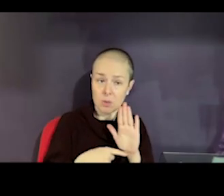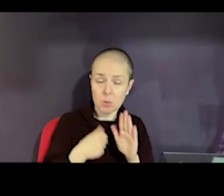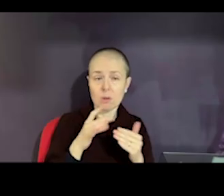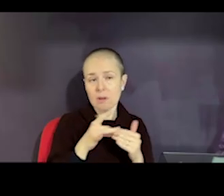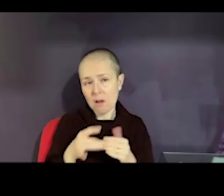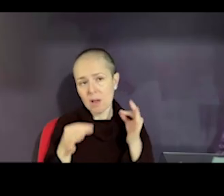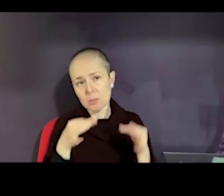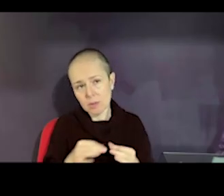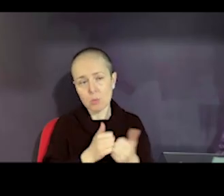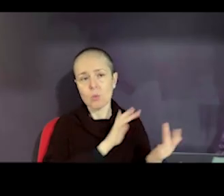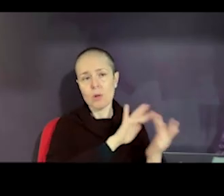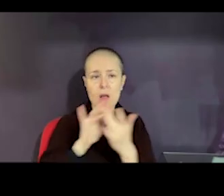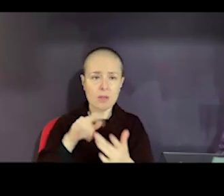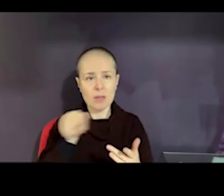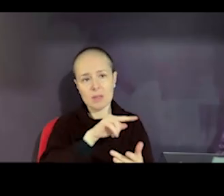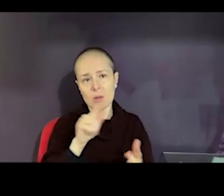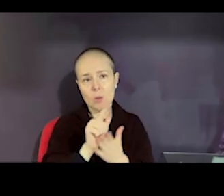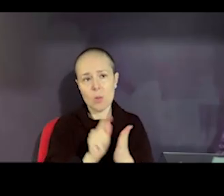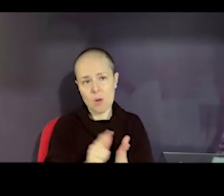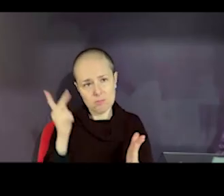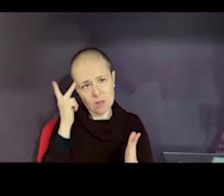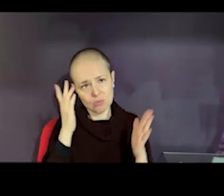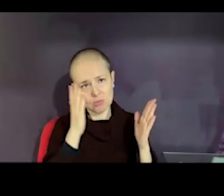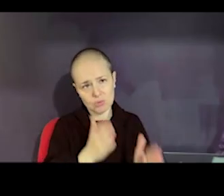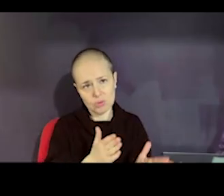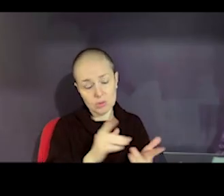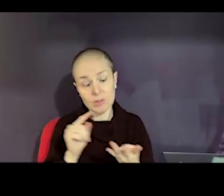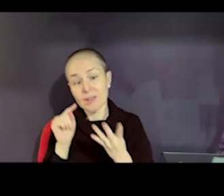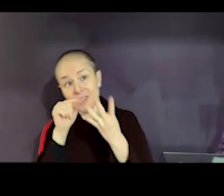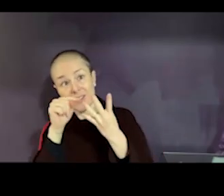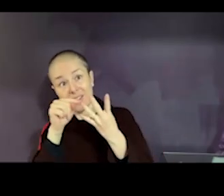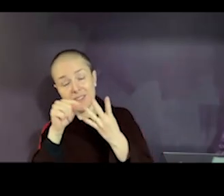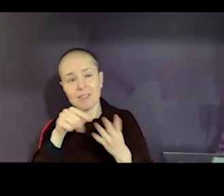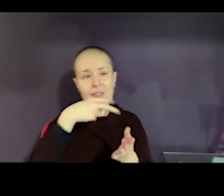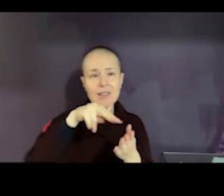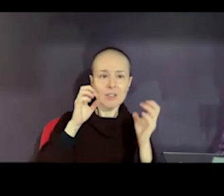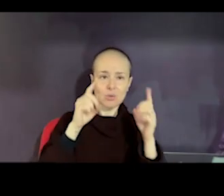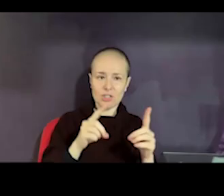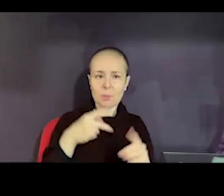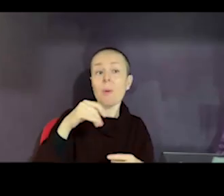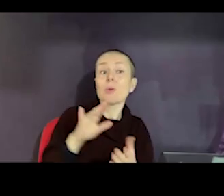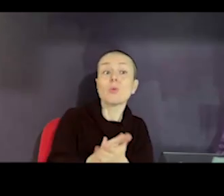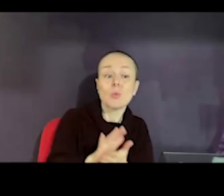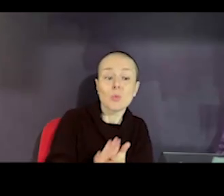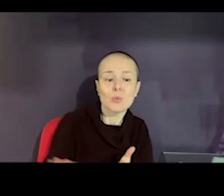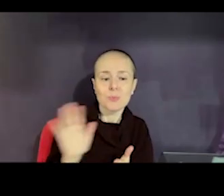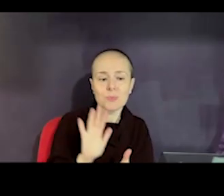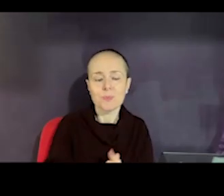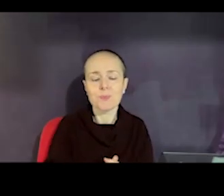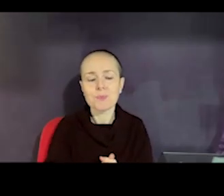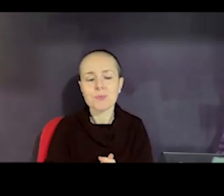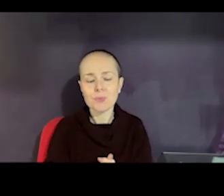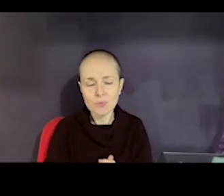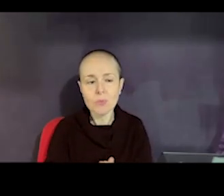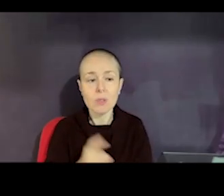your legislators and act on those. The third is dance education in public schools, right? So we know that we need to ensure